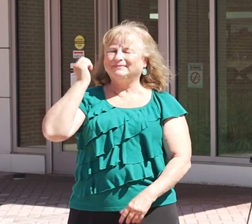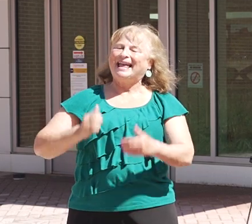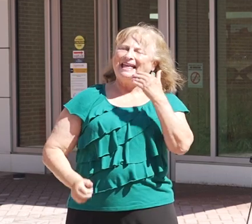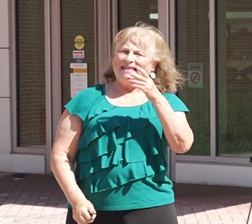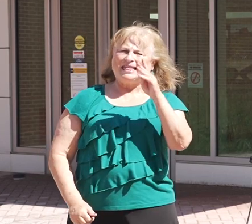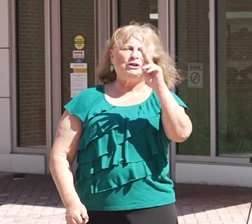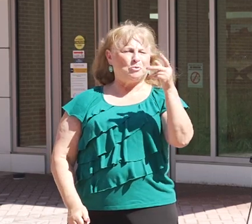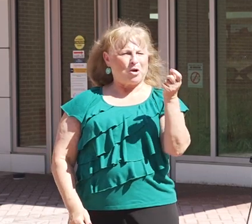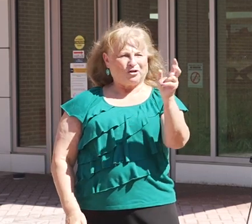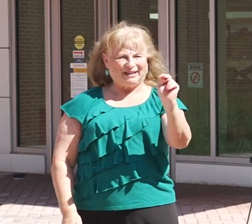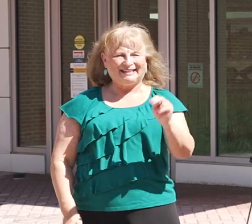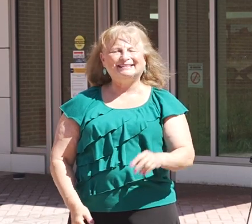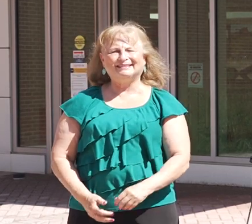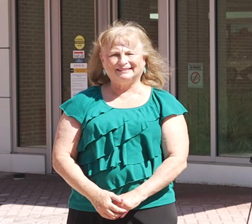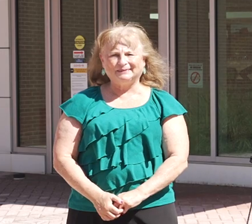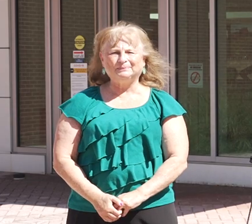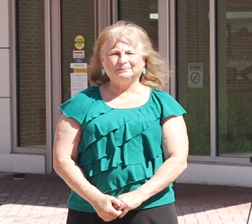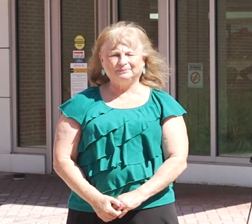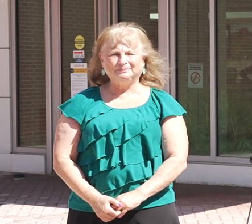Thank you, Maureen.